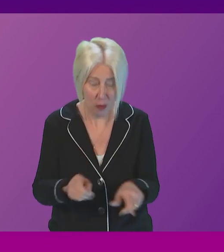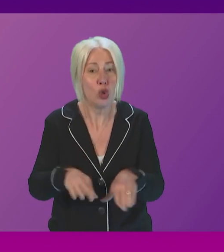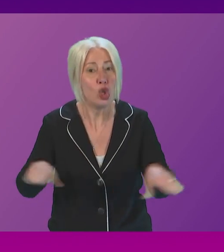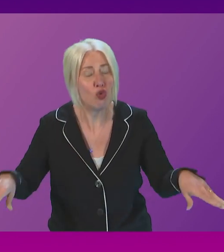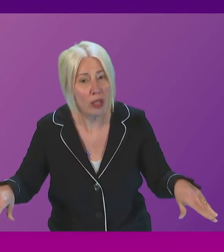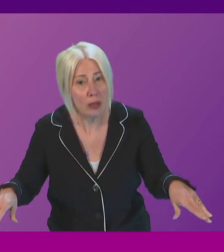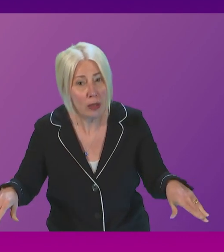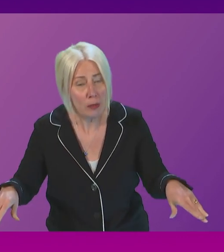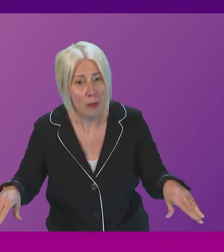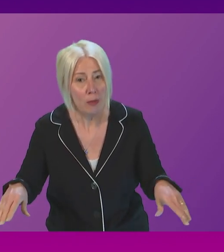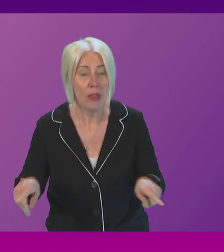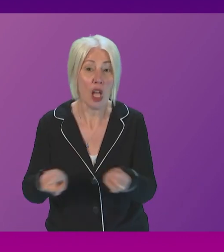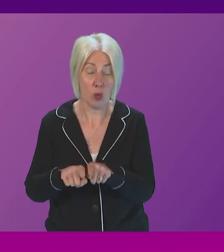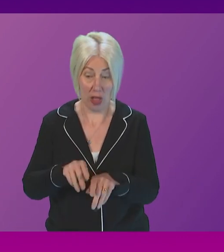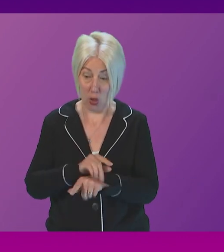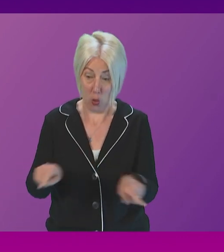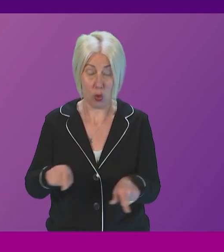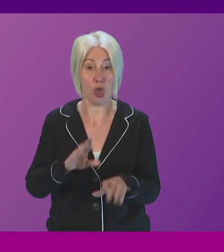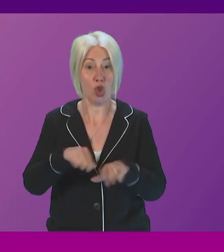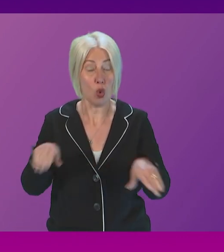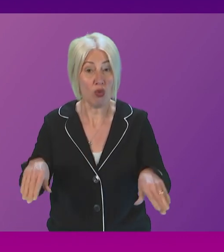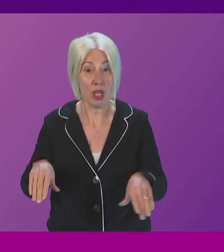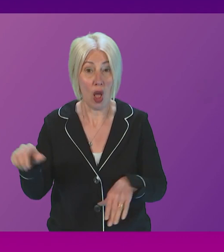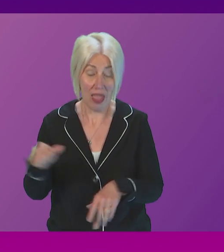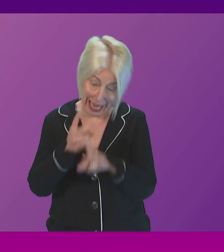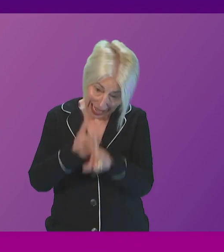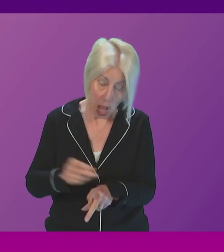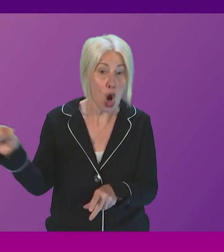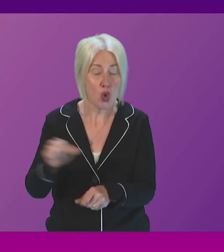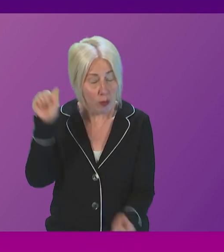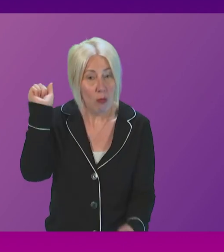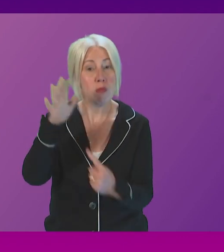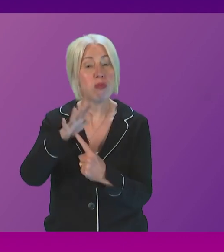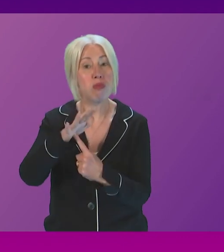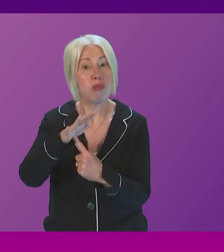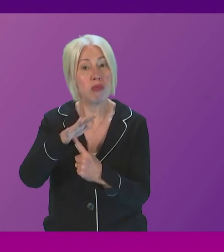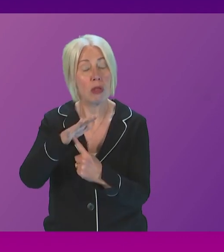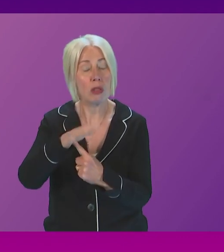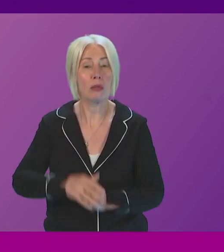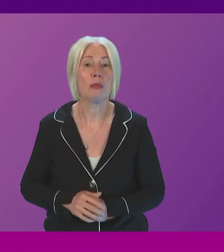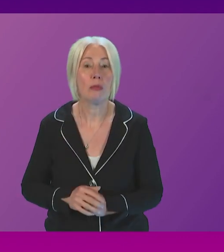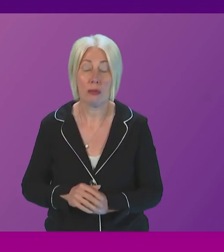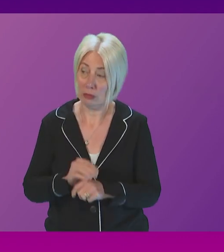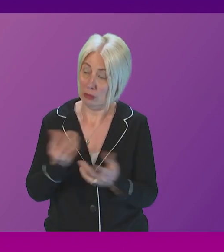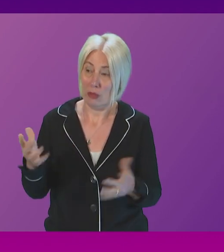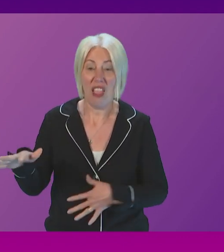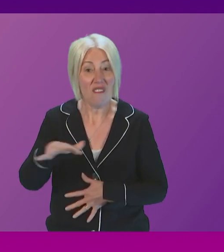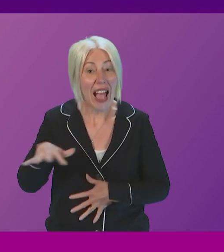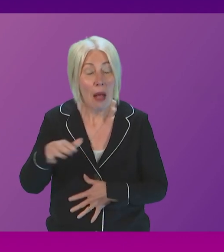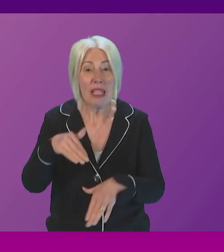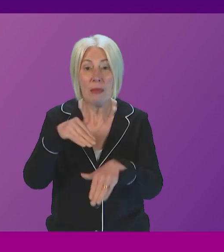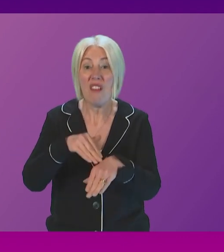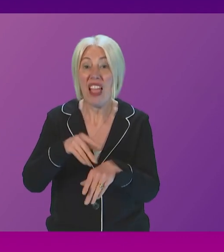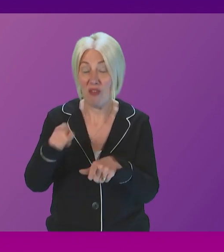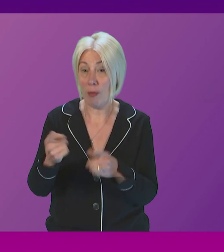and it is already the care of these children should be given top priority. The number of families affected by this